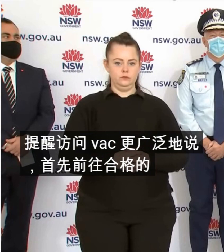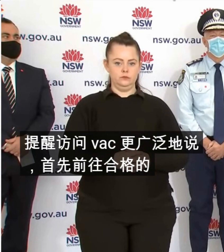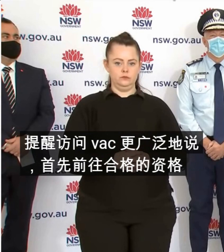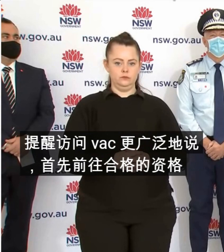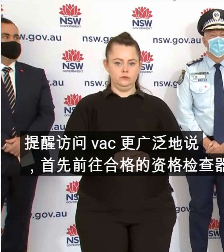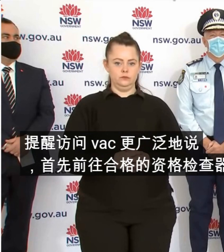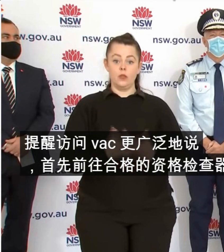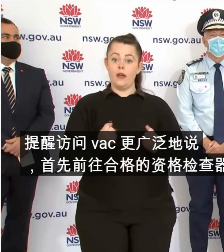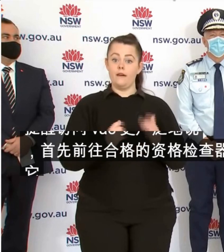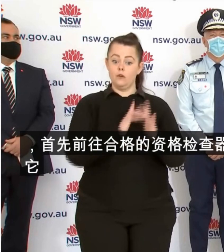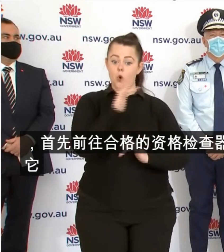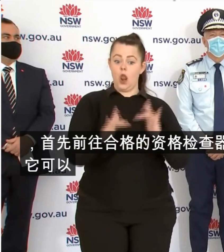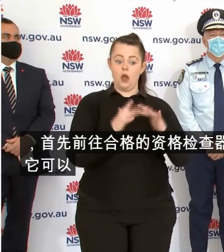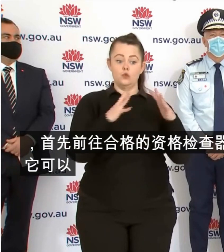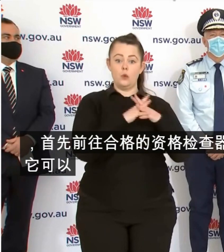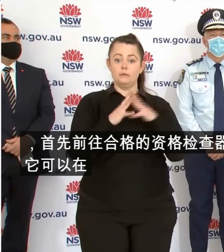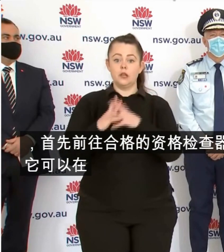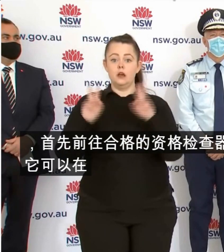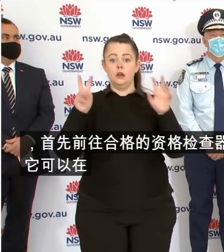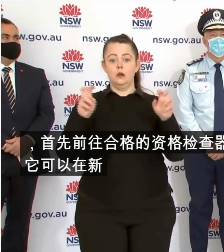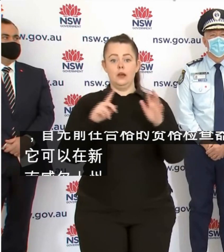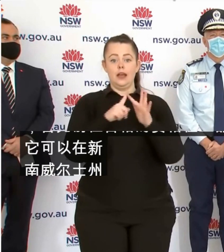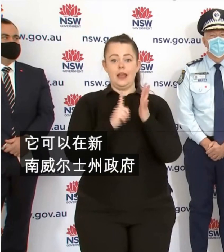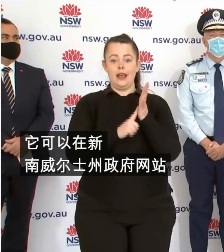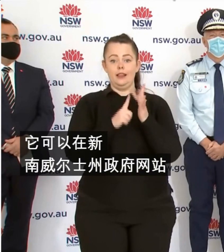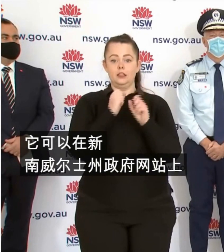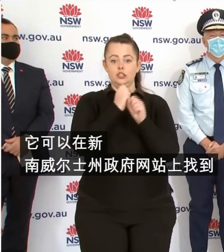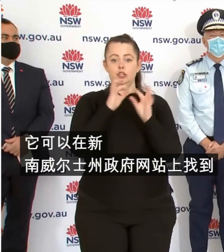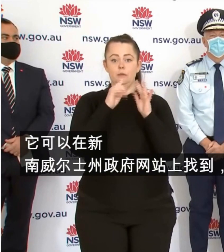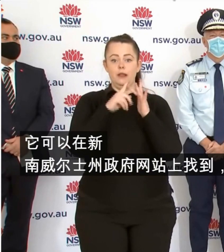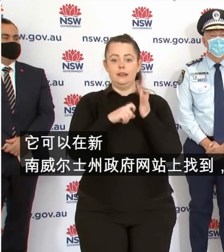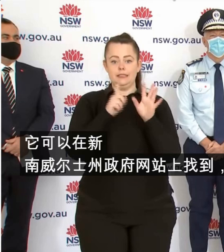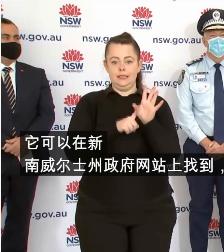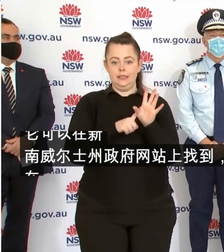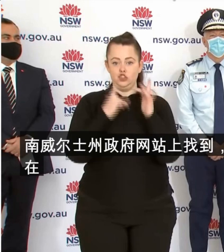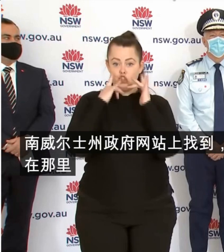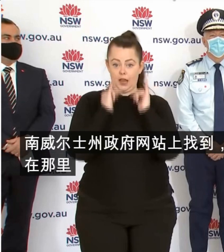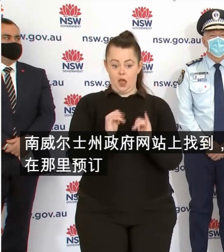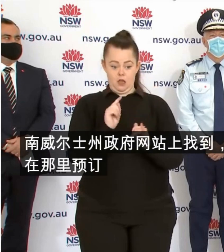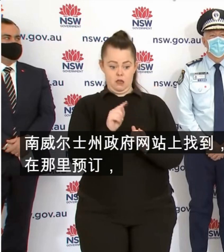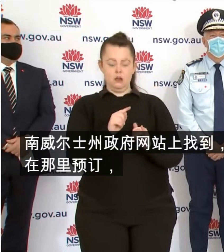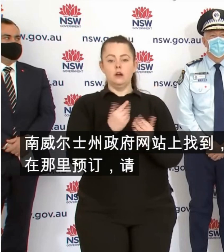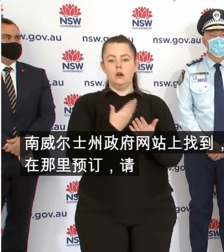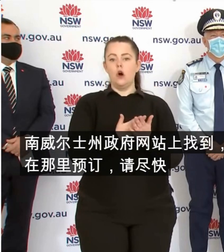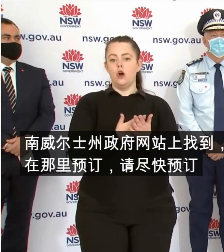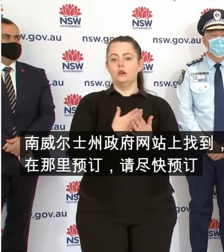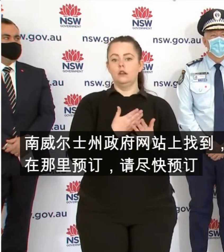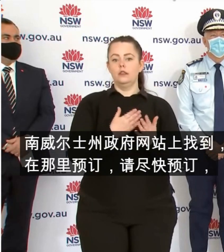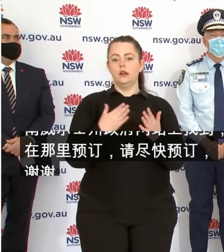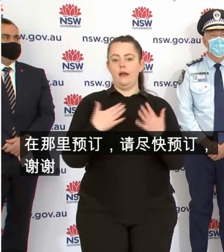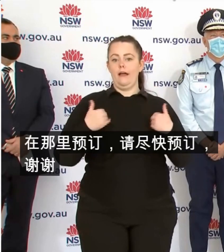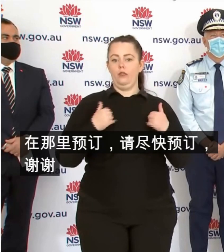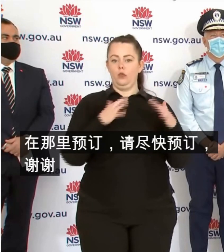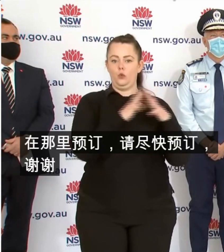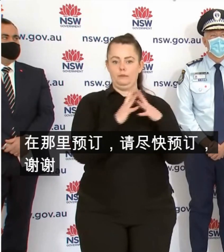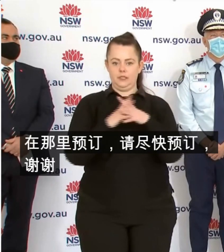the eligibility checker first. It's available on the New South Wales Government website, and if you can make a booking there, please do so